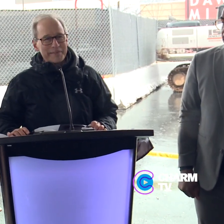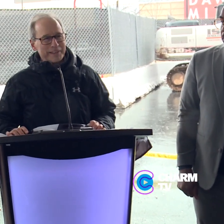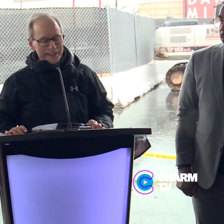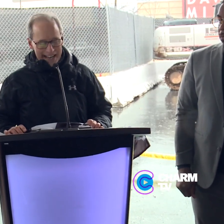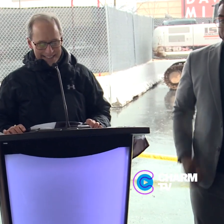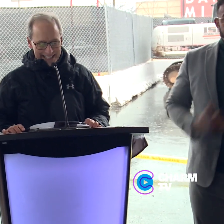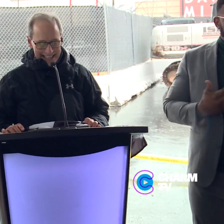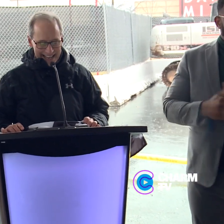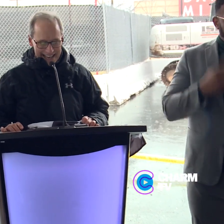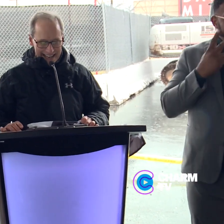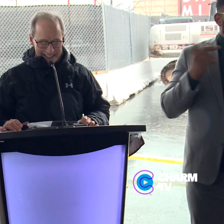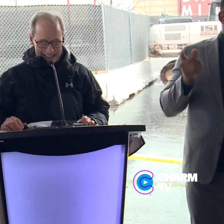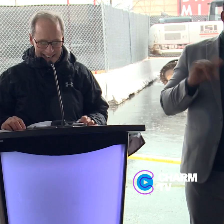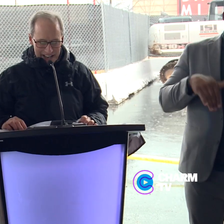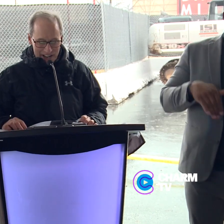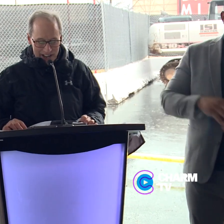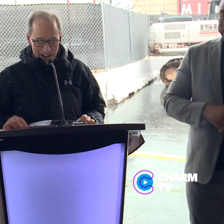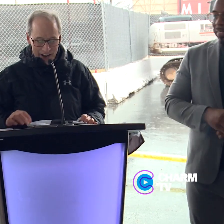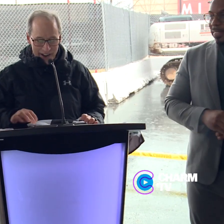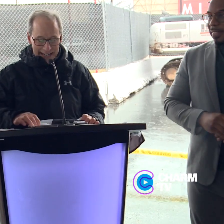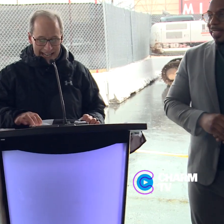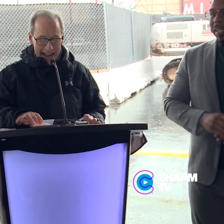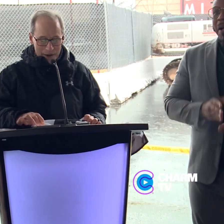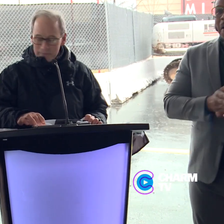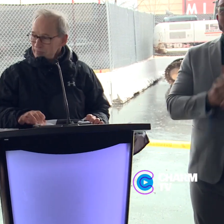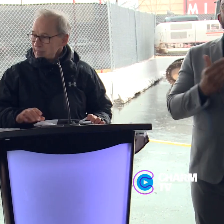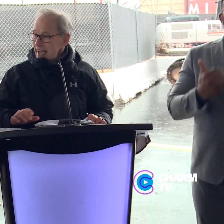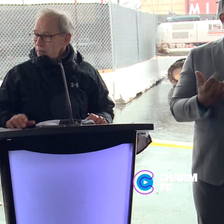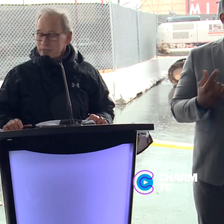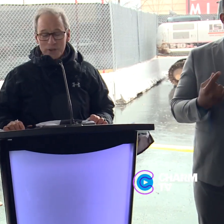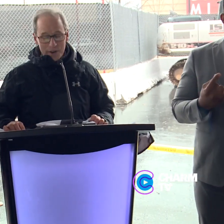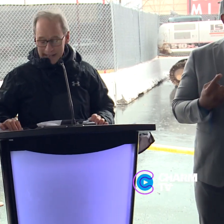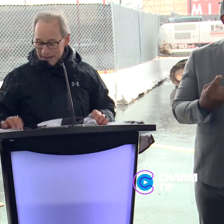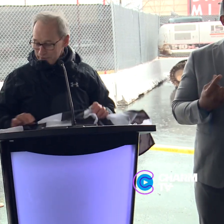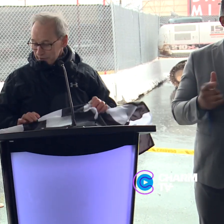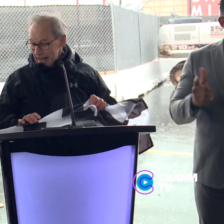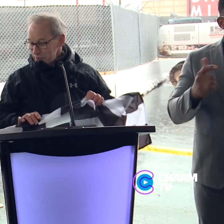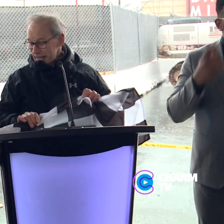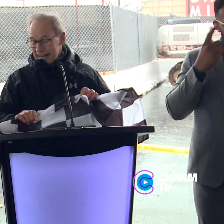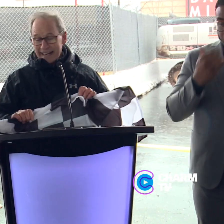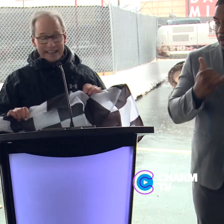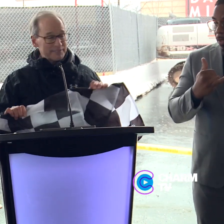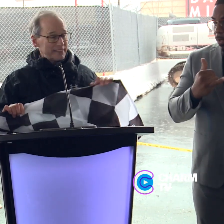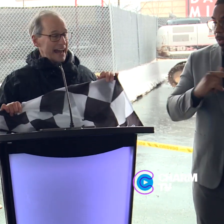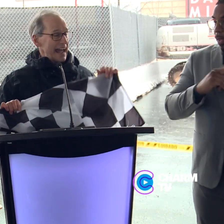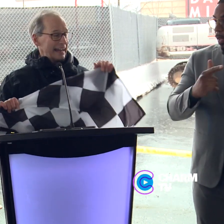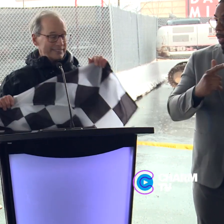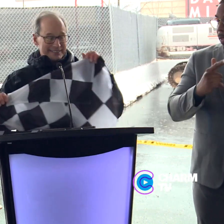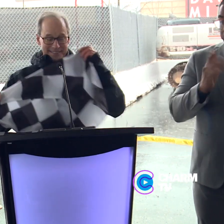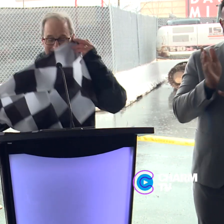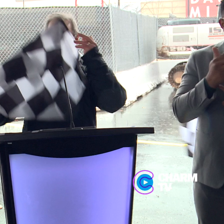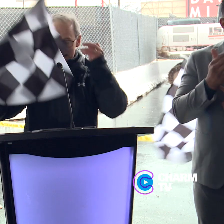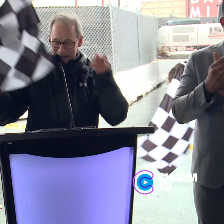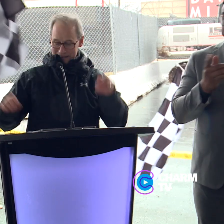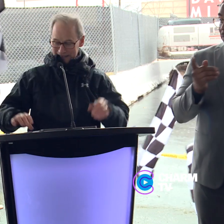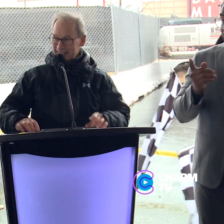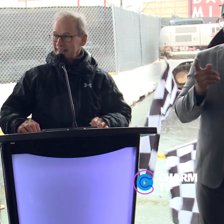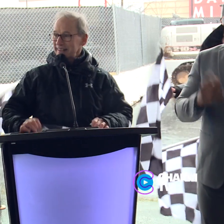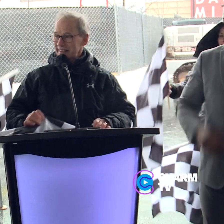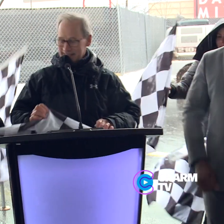Sorry, some of you can't see that yet. All right, now what you all came for. Now we can hand out the flags.